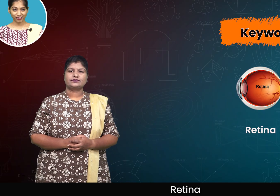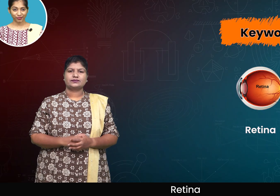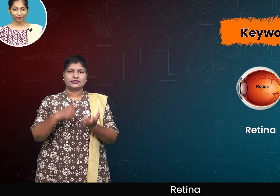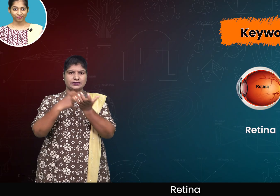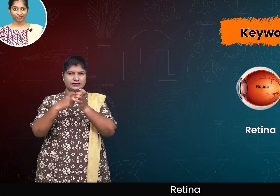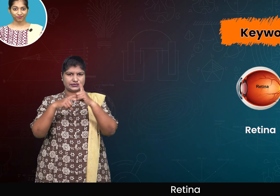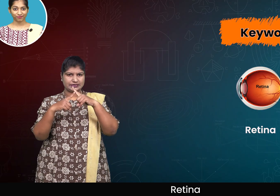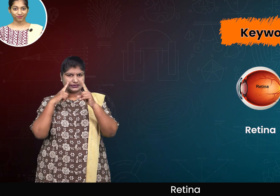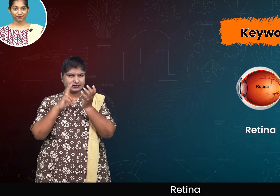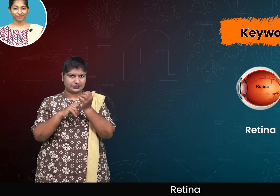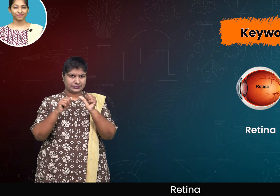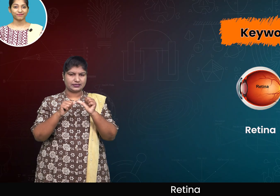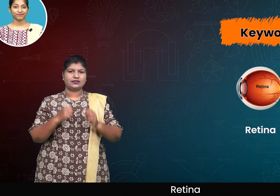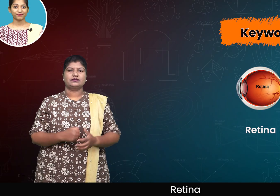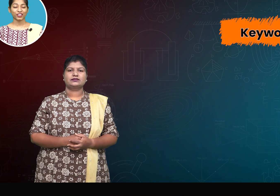retina,